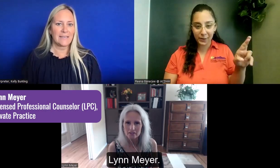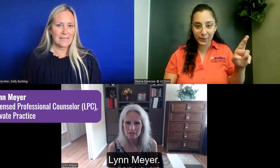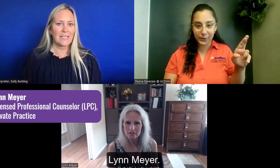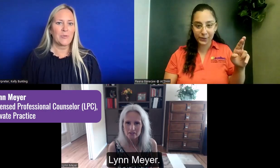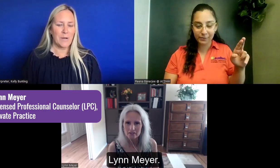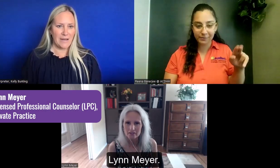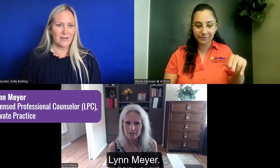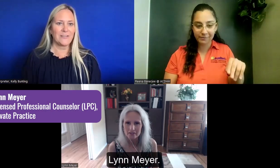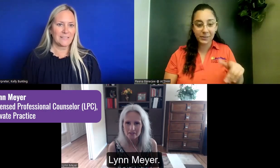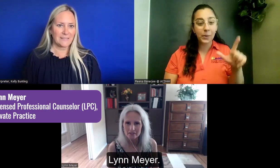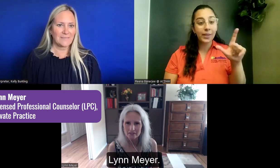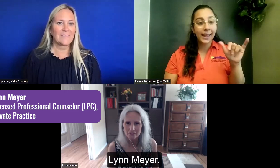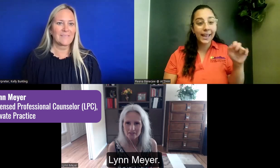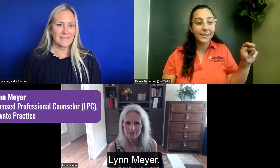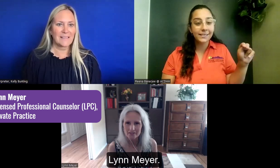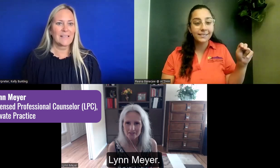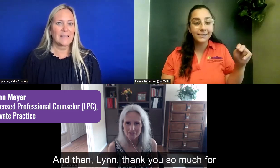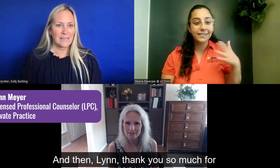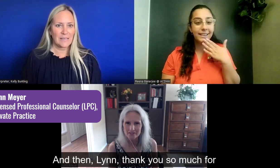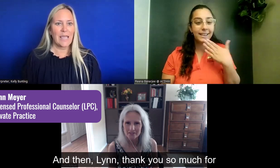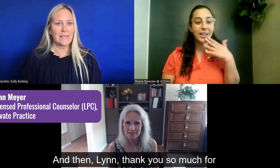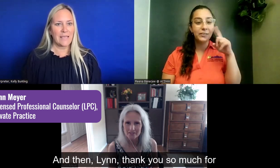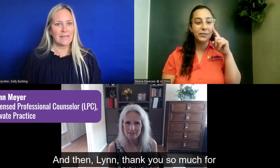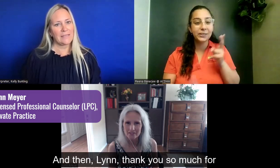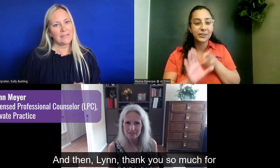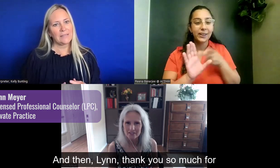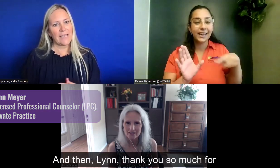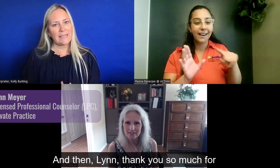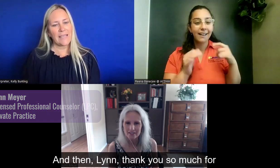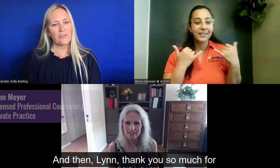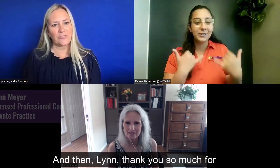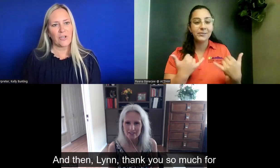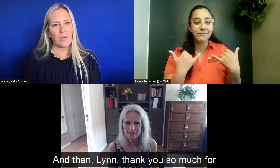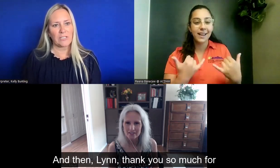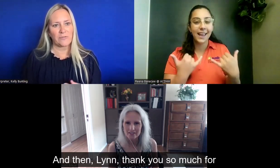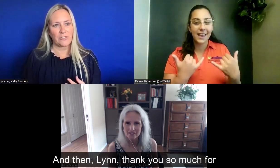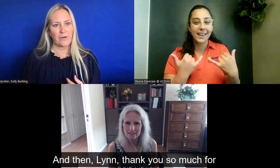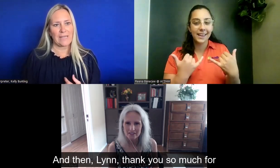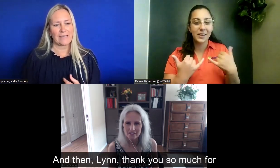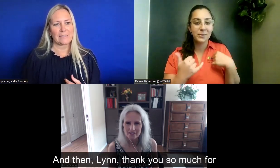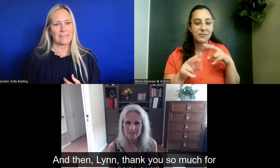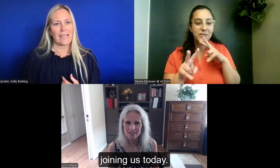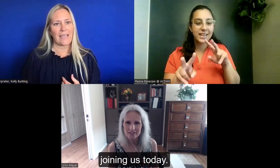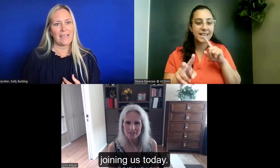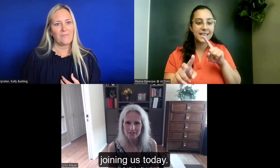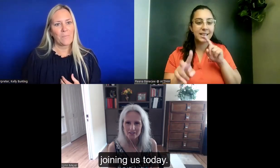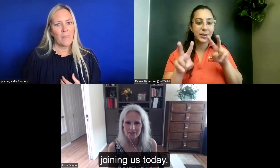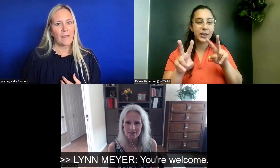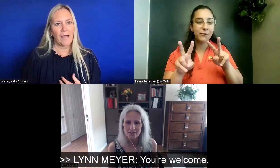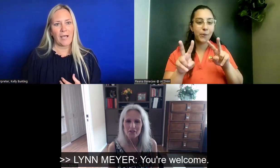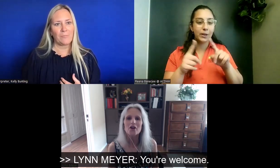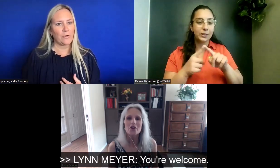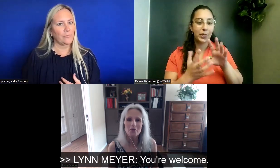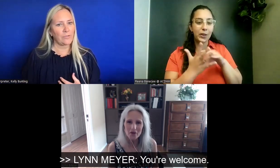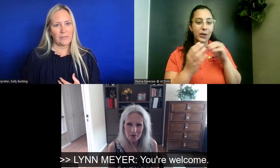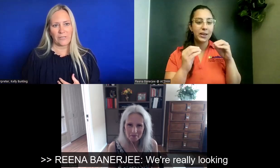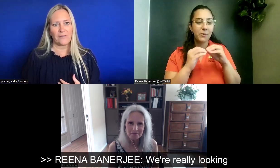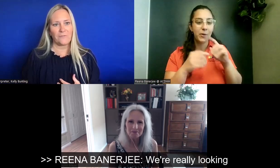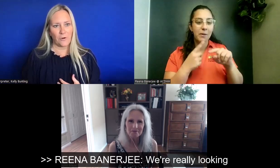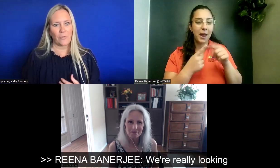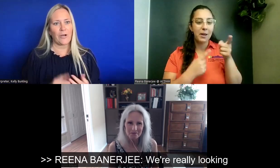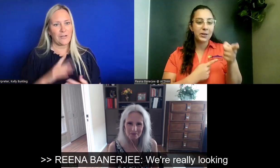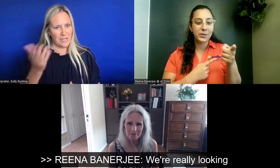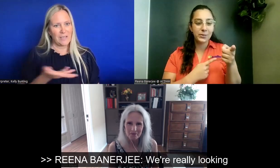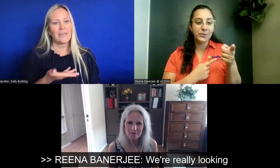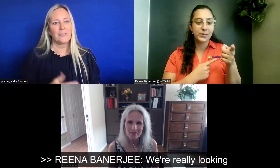Lynn Myers. And then Lynn, thank you so much for joining us today. You're We're really welcome.